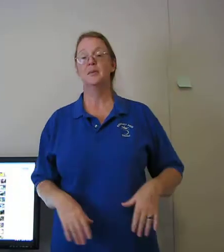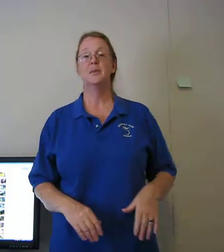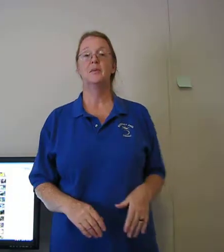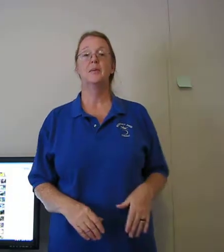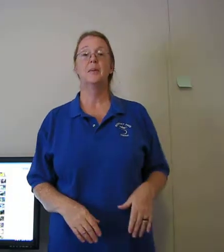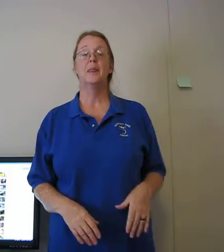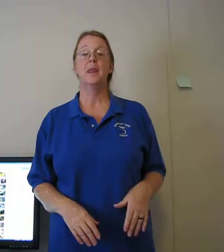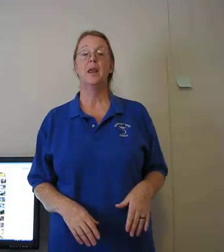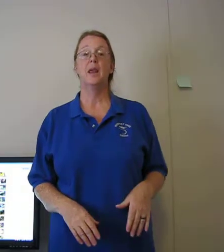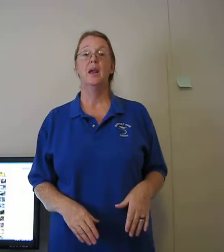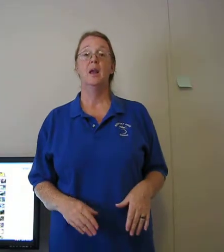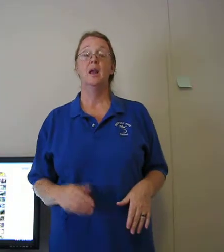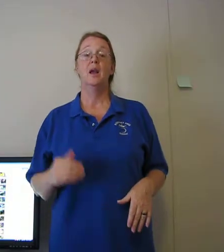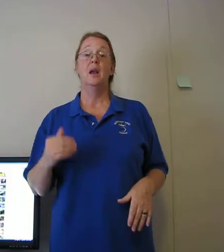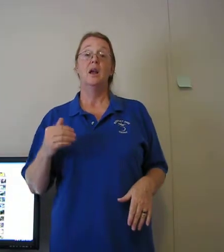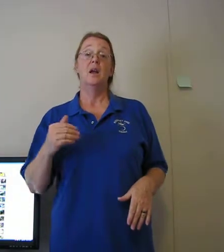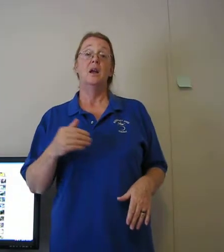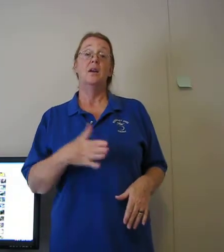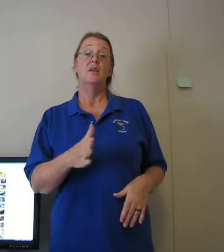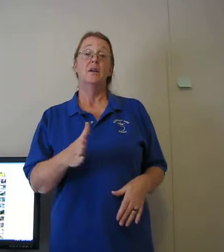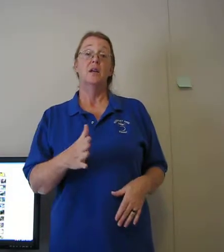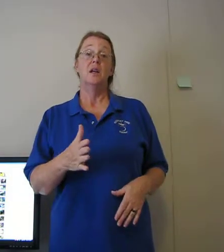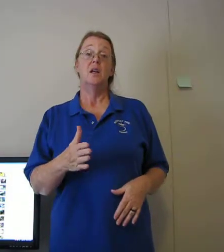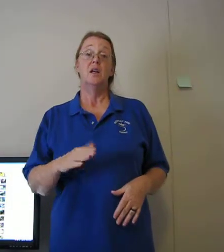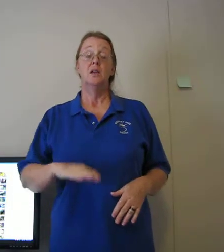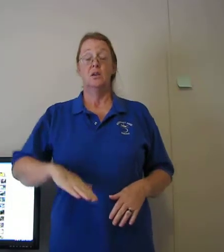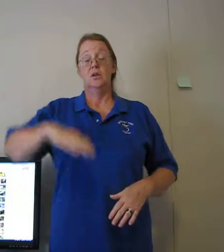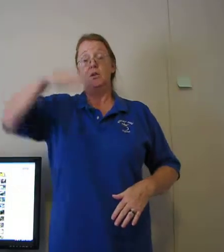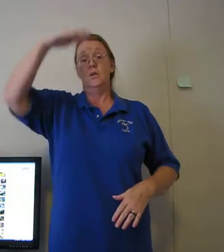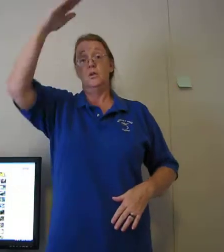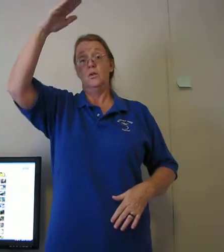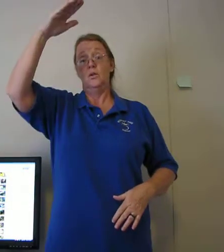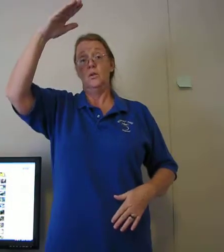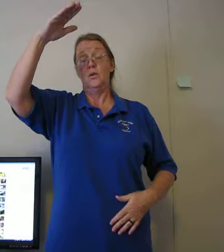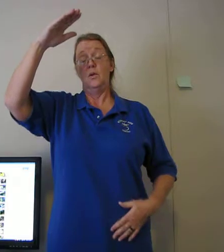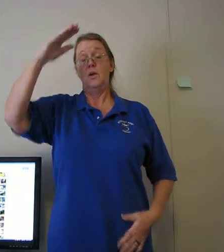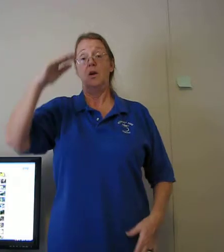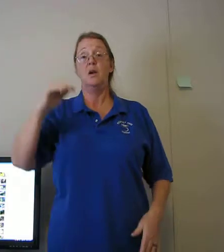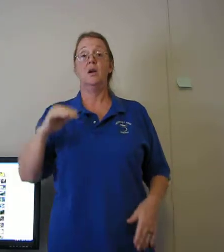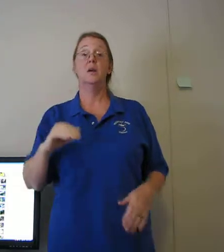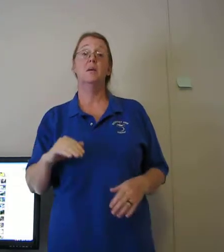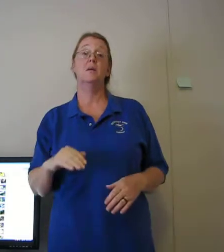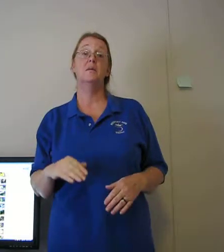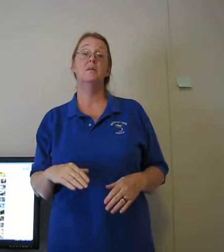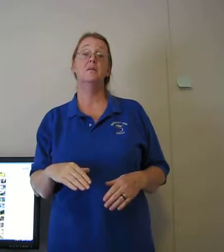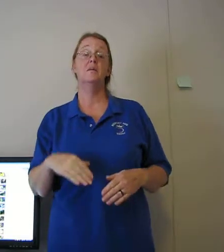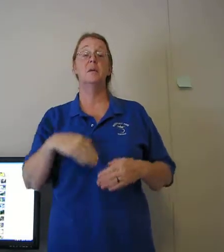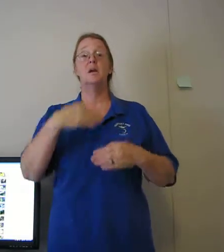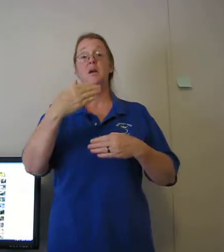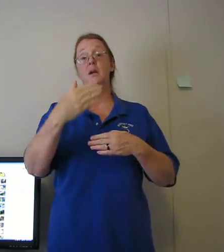Adulthood at the age of 1.5 years. Now the farmer transfers them into his man-made lake.